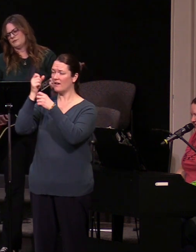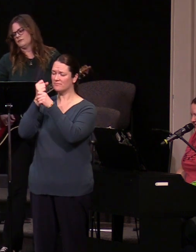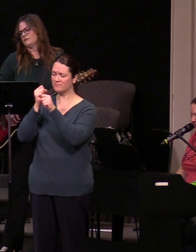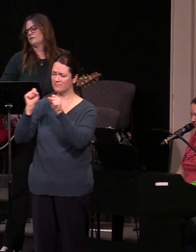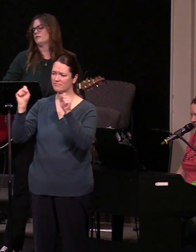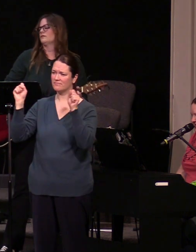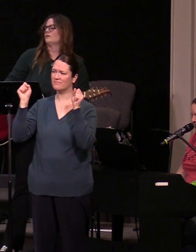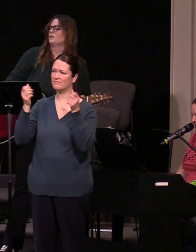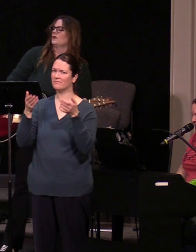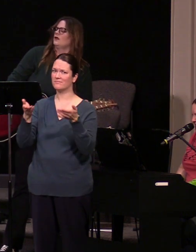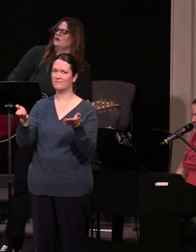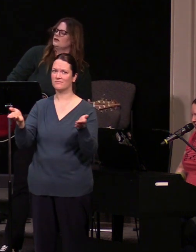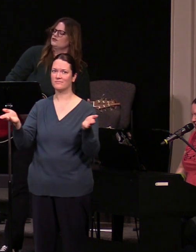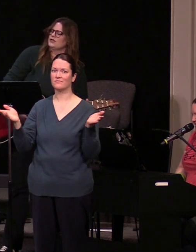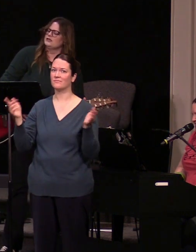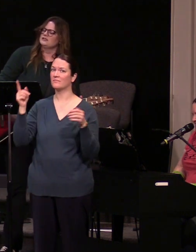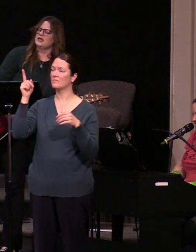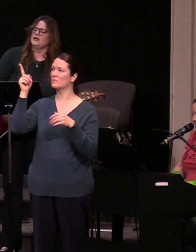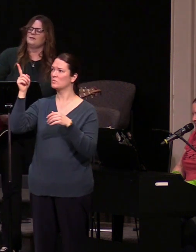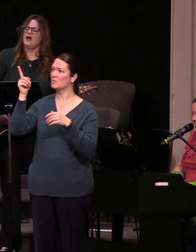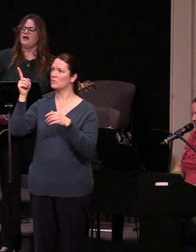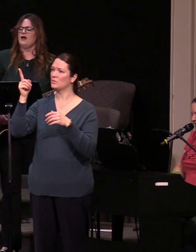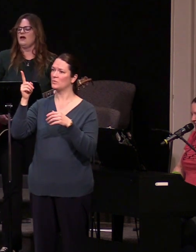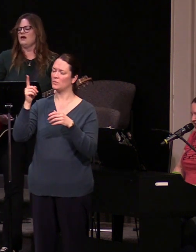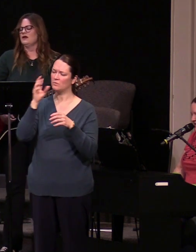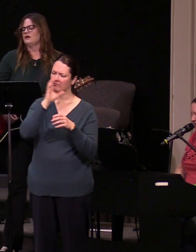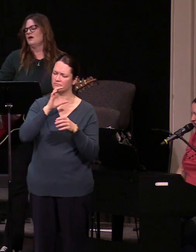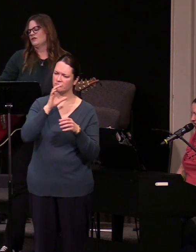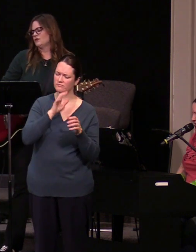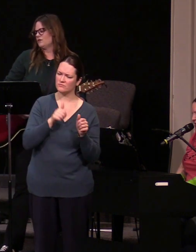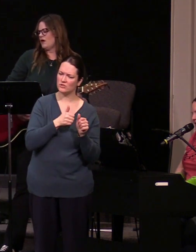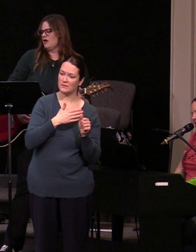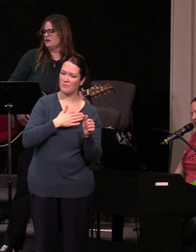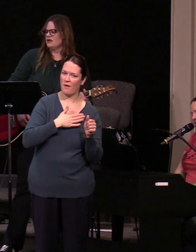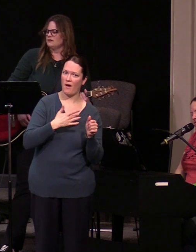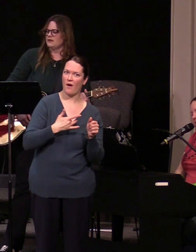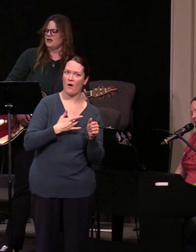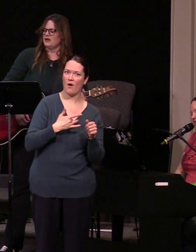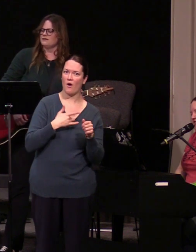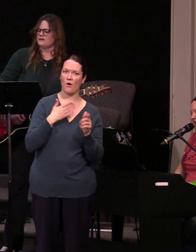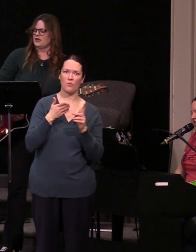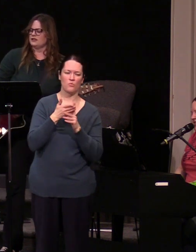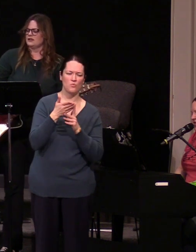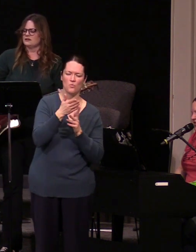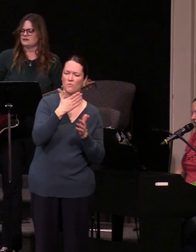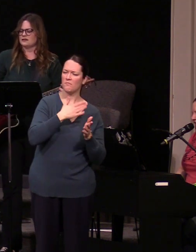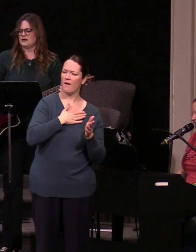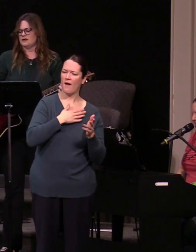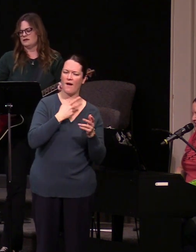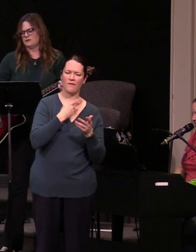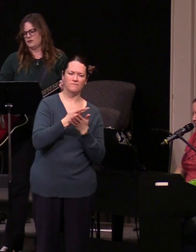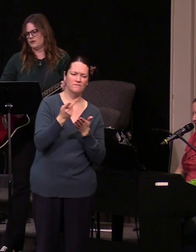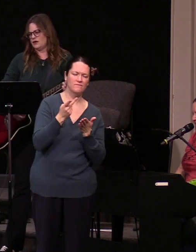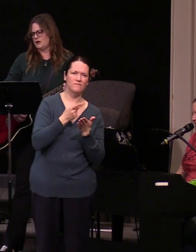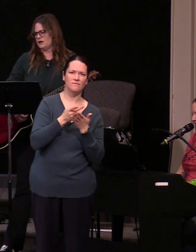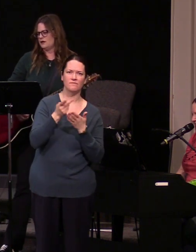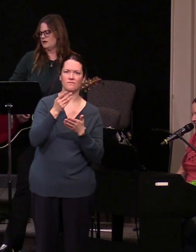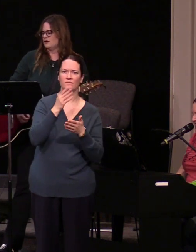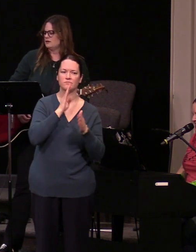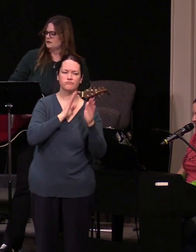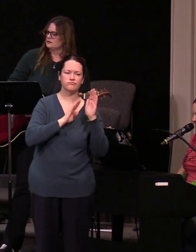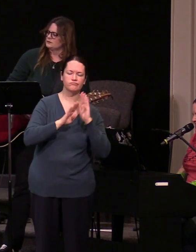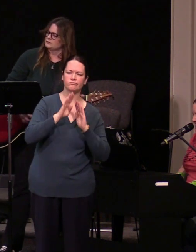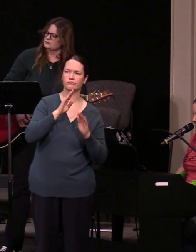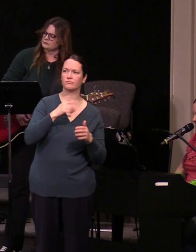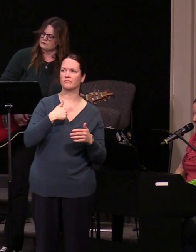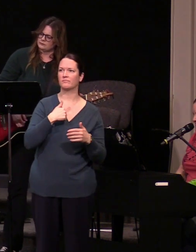Salvation, you chased down my heart through all of my failure and